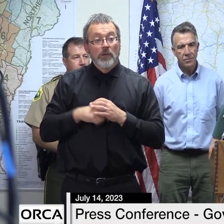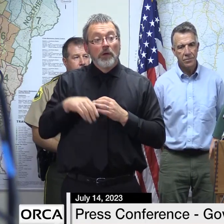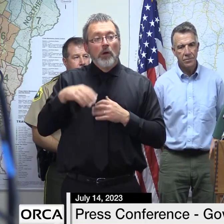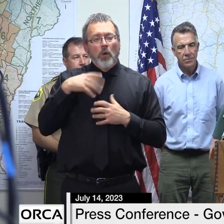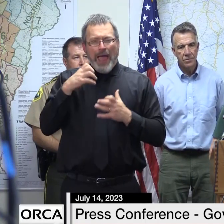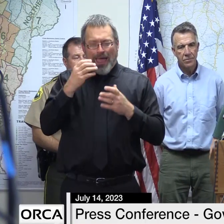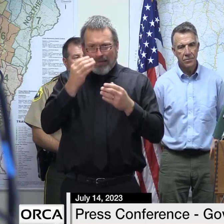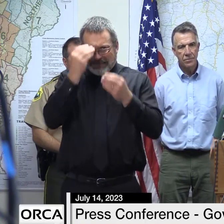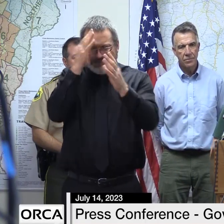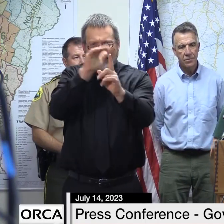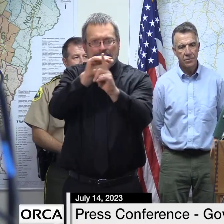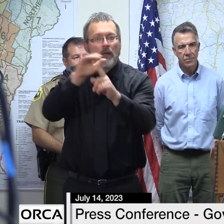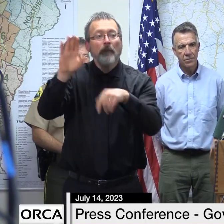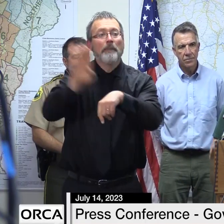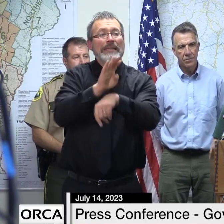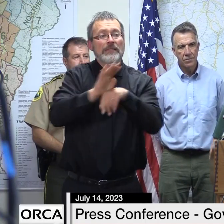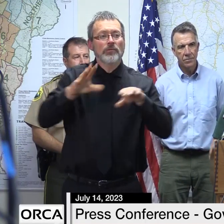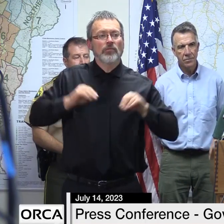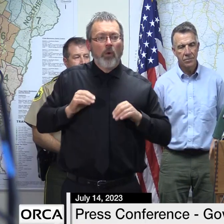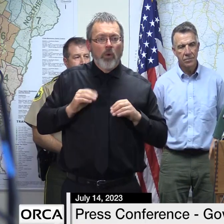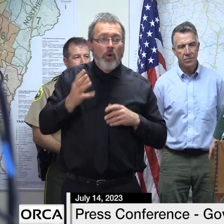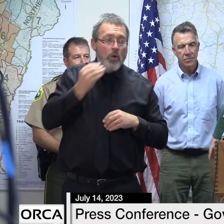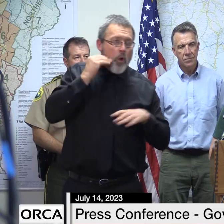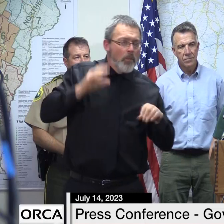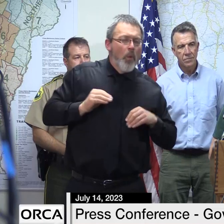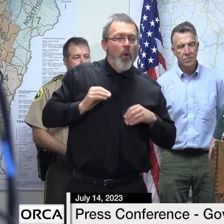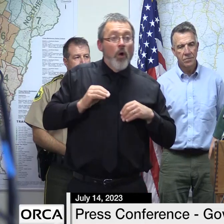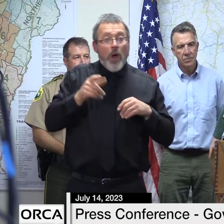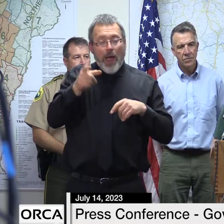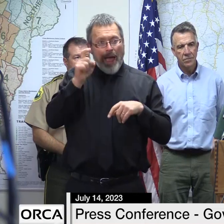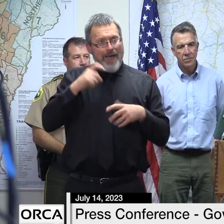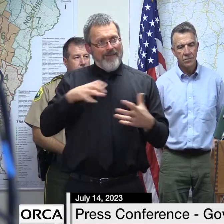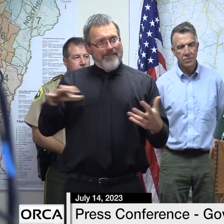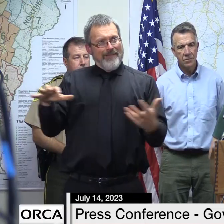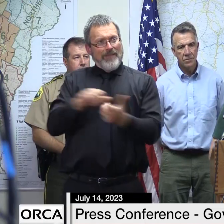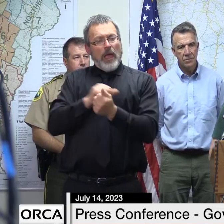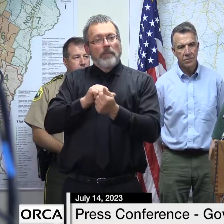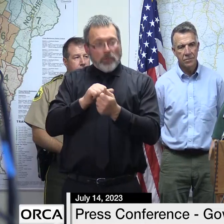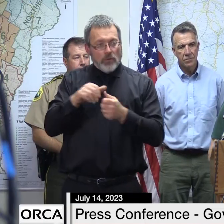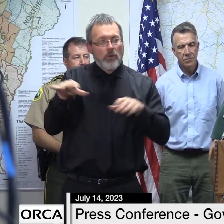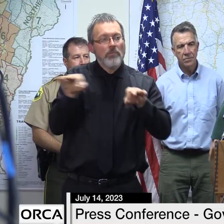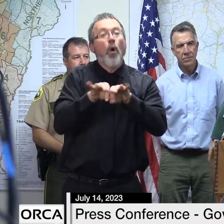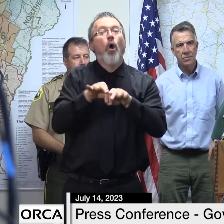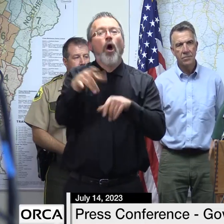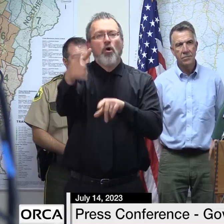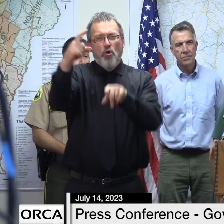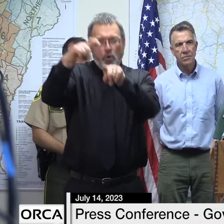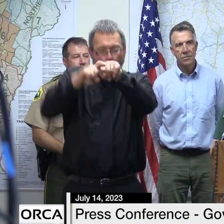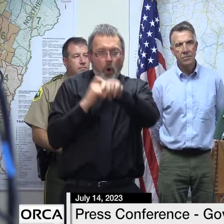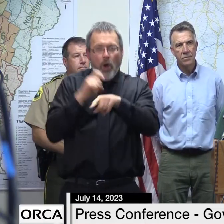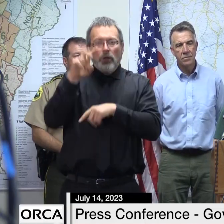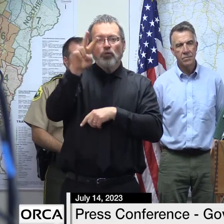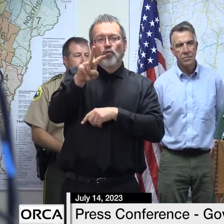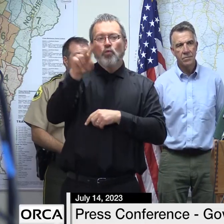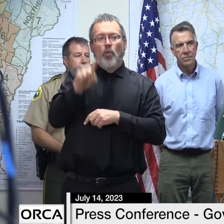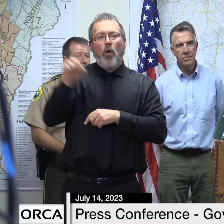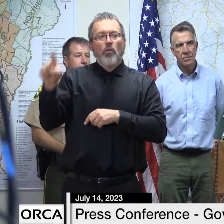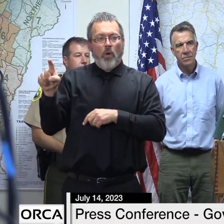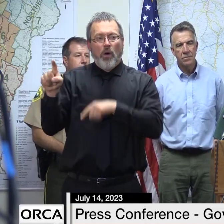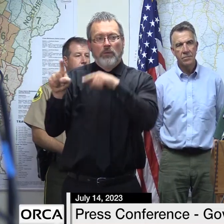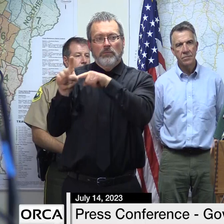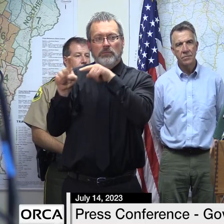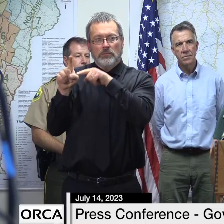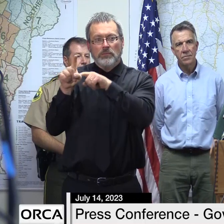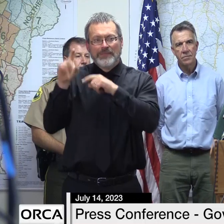to report your damages to 211. 211 is the place to call so we can accurately track